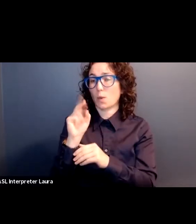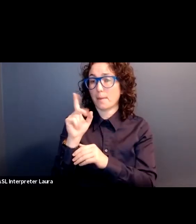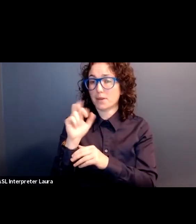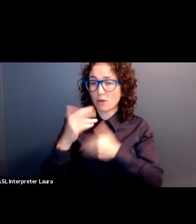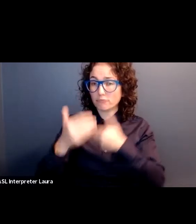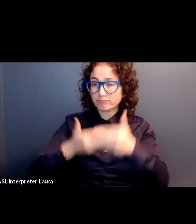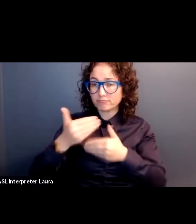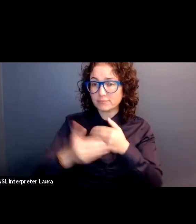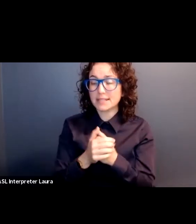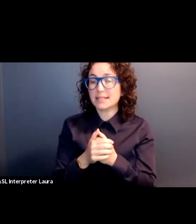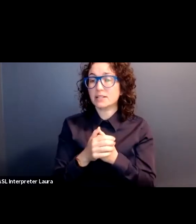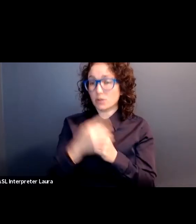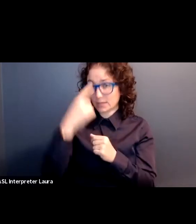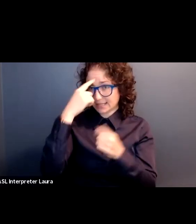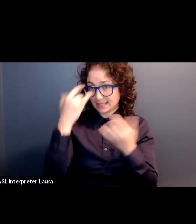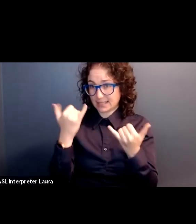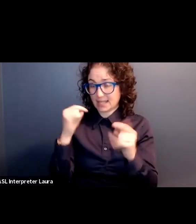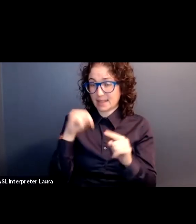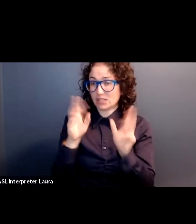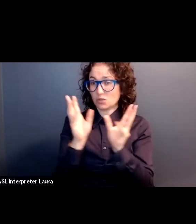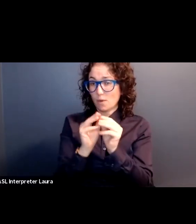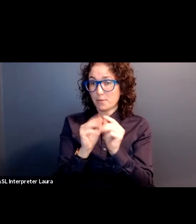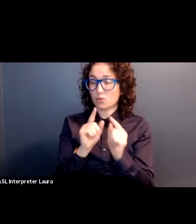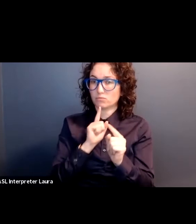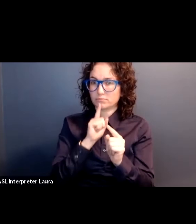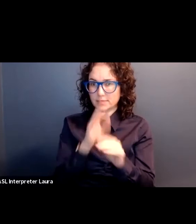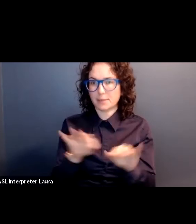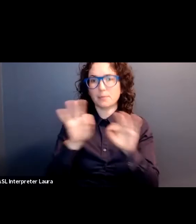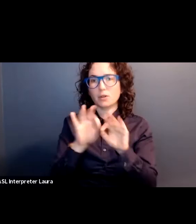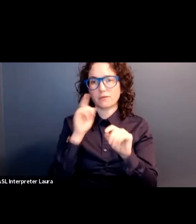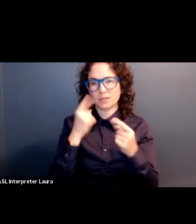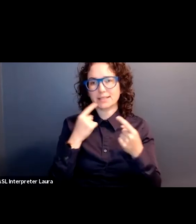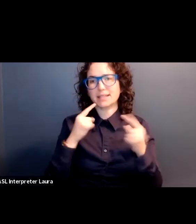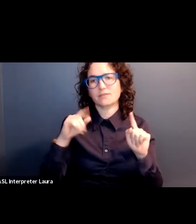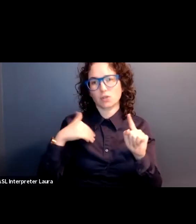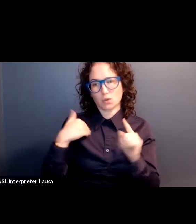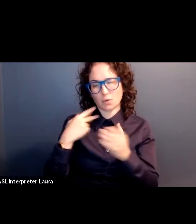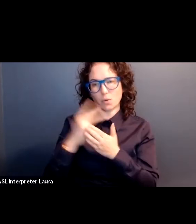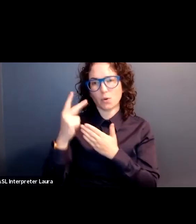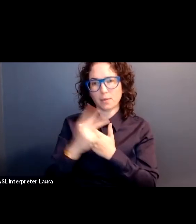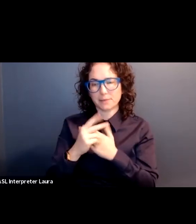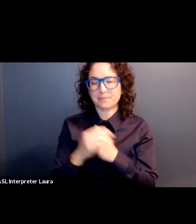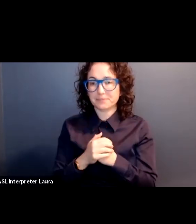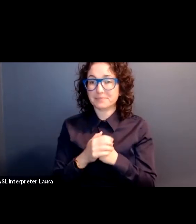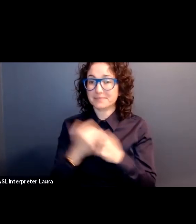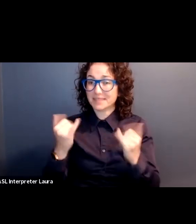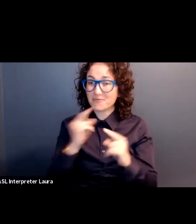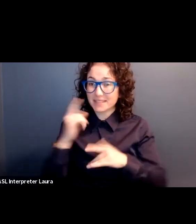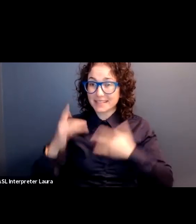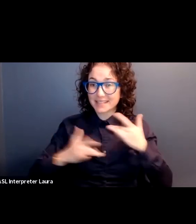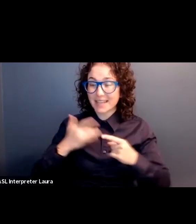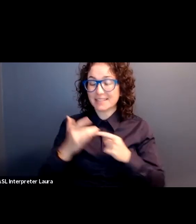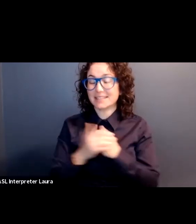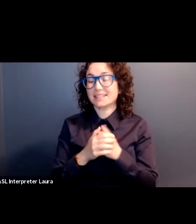we believe that today's webinar is super important for successful youth programming, and we are so excited to